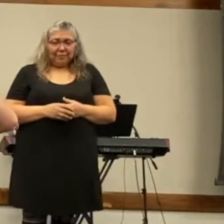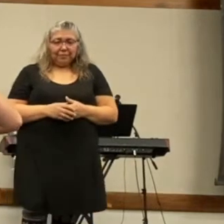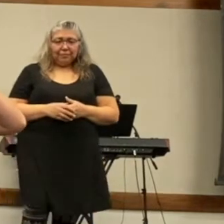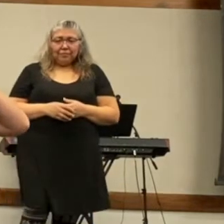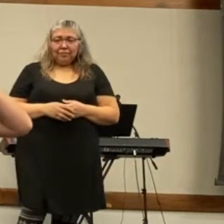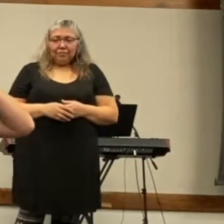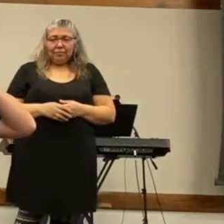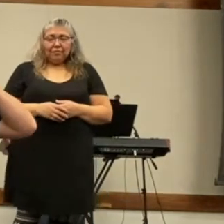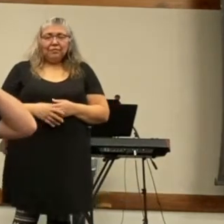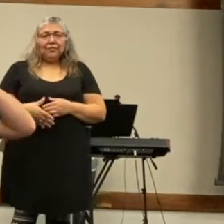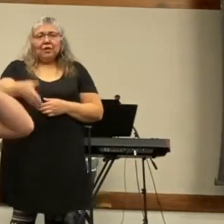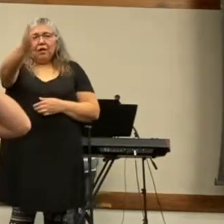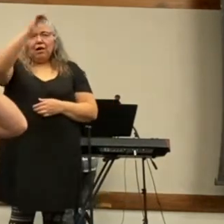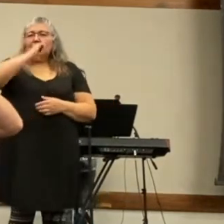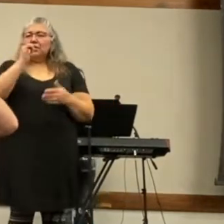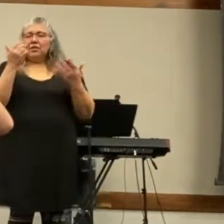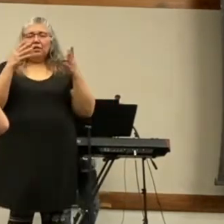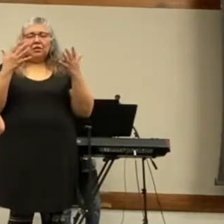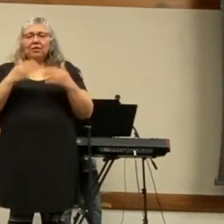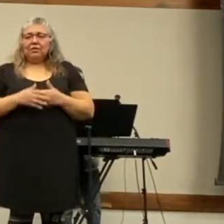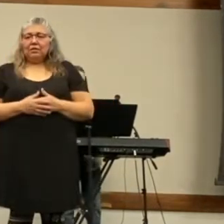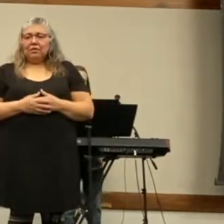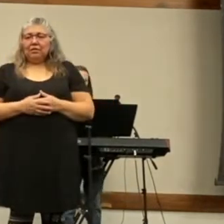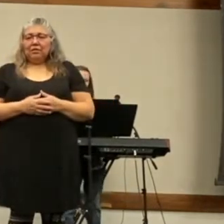God's not done.